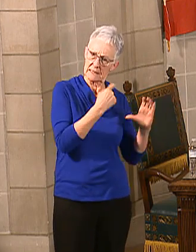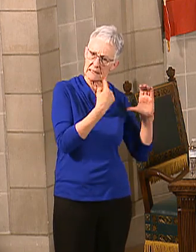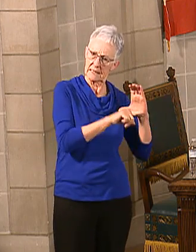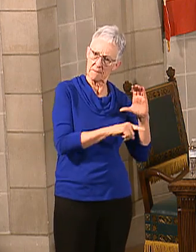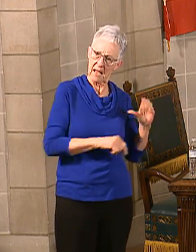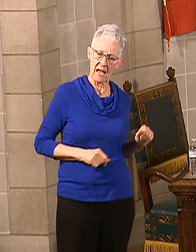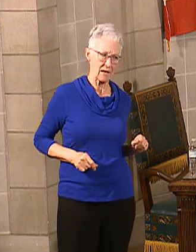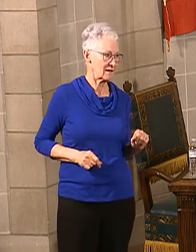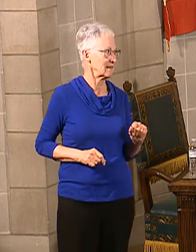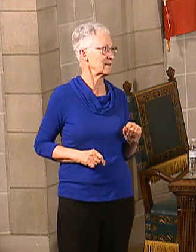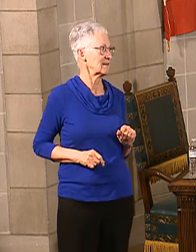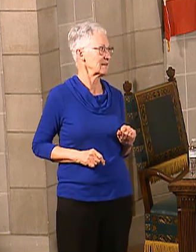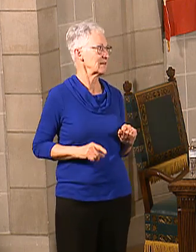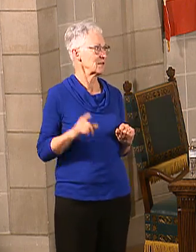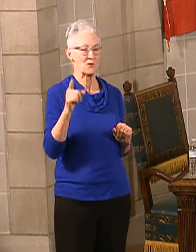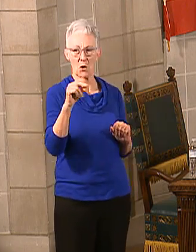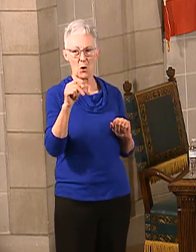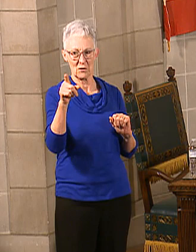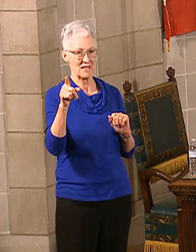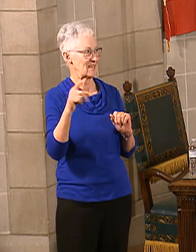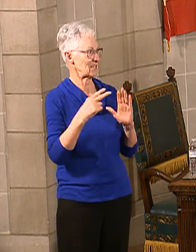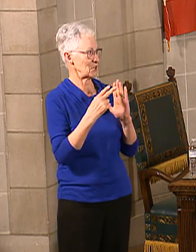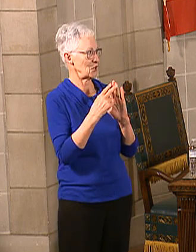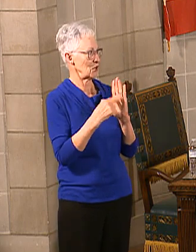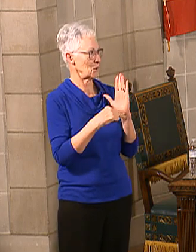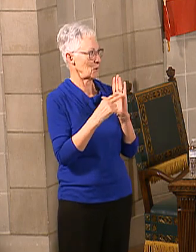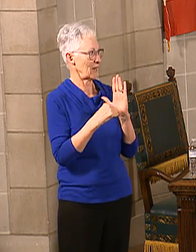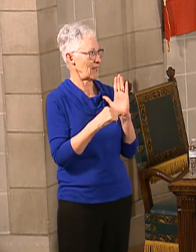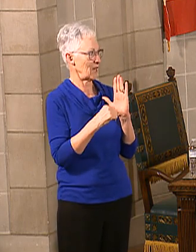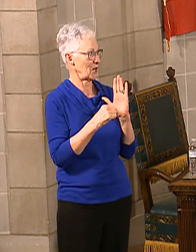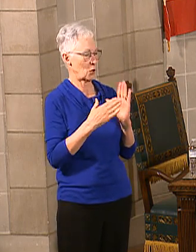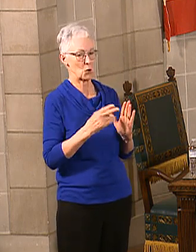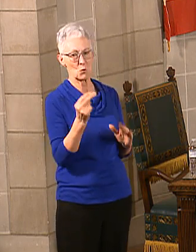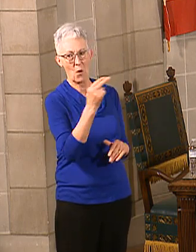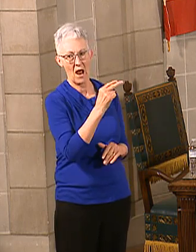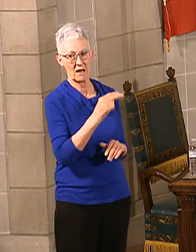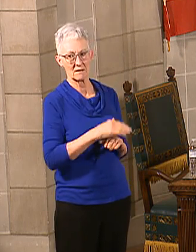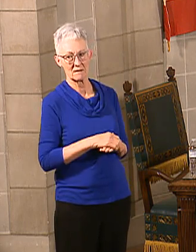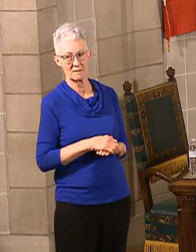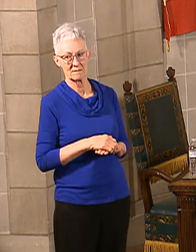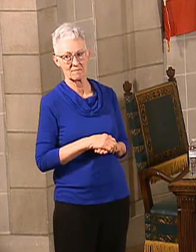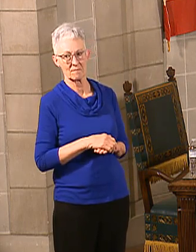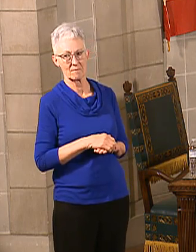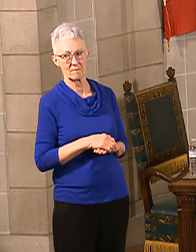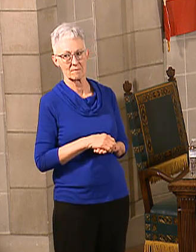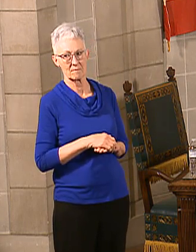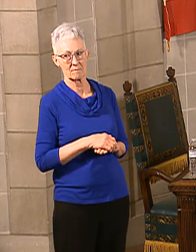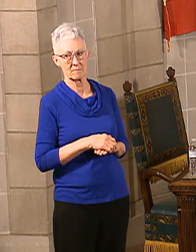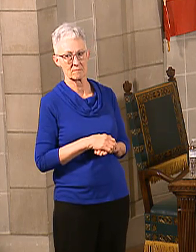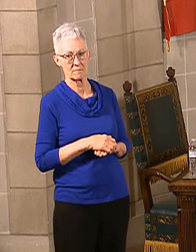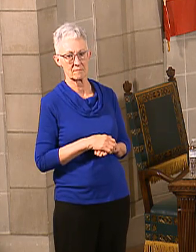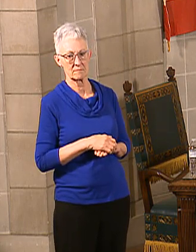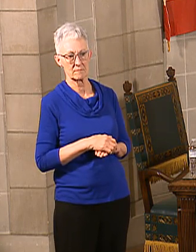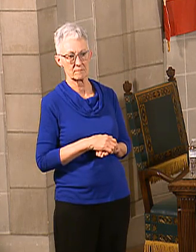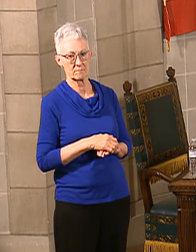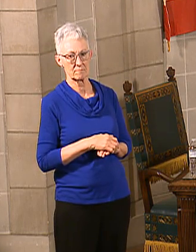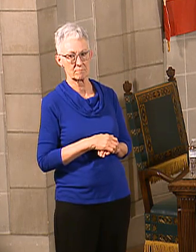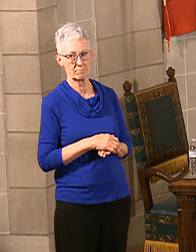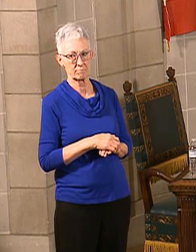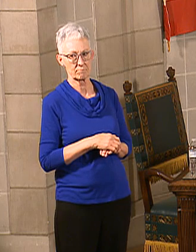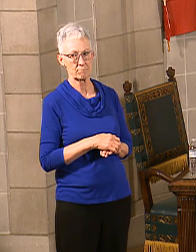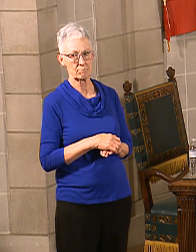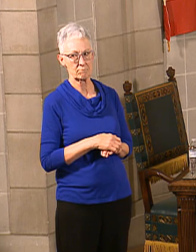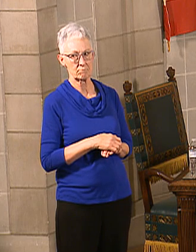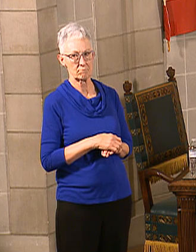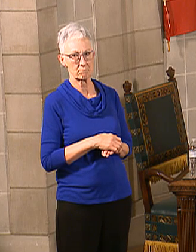must be watching. A reader that's watching. Okay, Grant. Grant Schulte of the AP. Why don't the directed health measures include requesting that businesses send workers home if